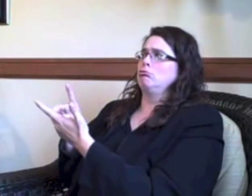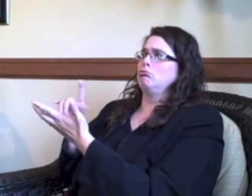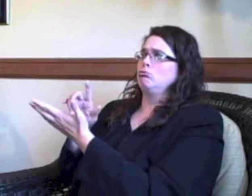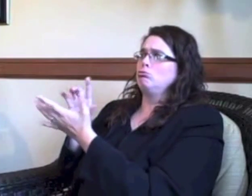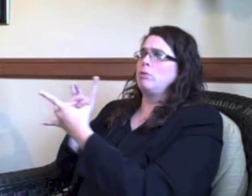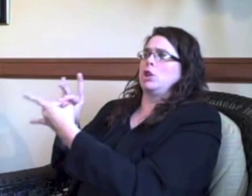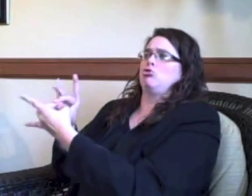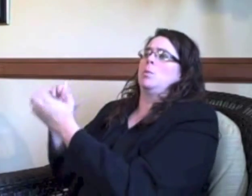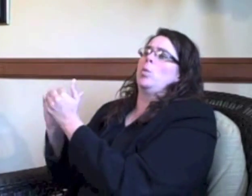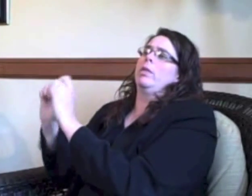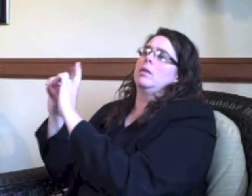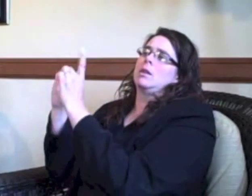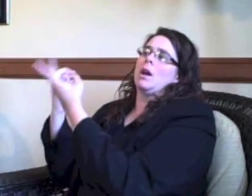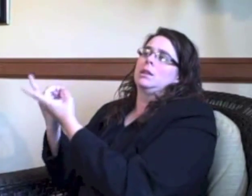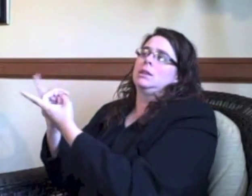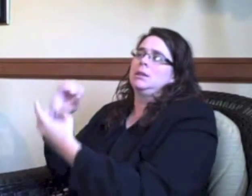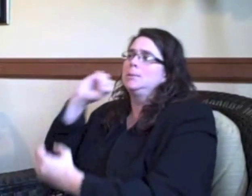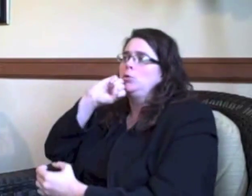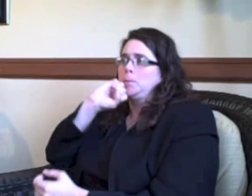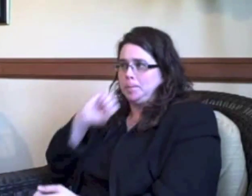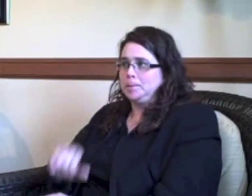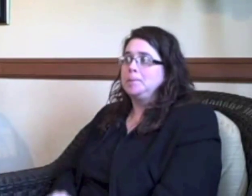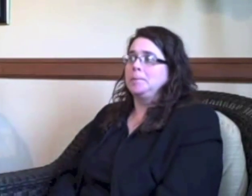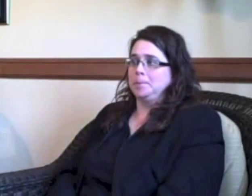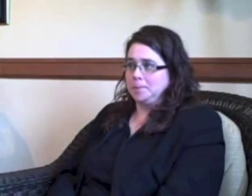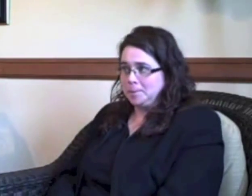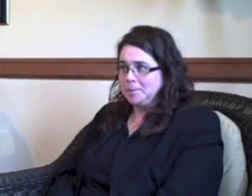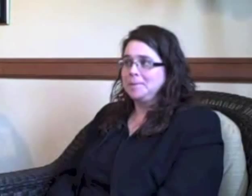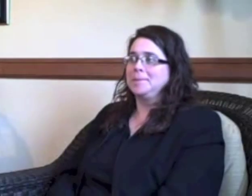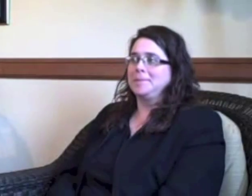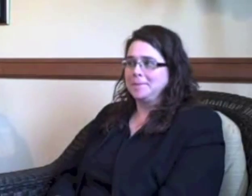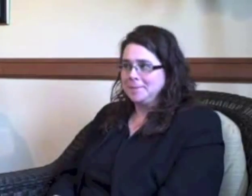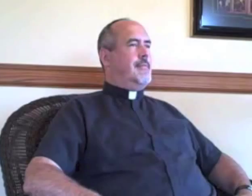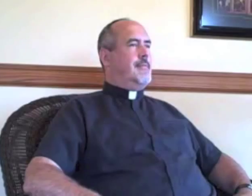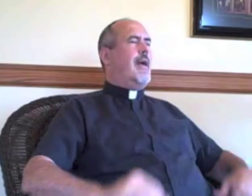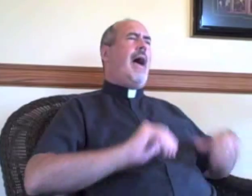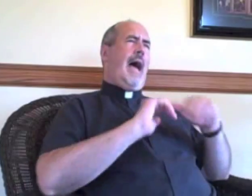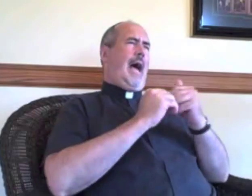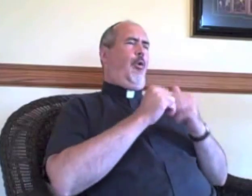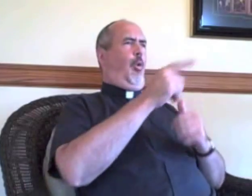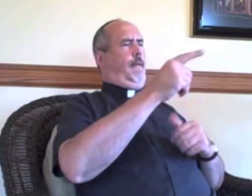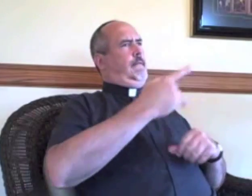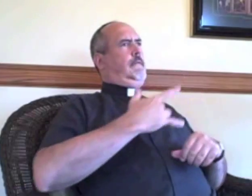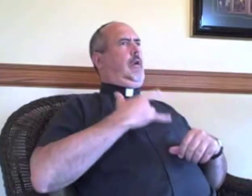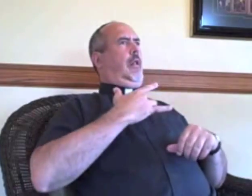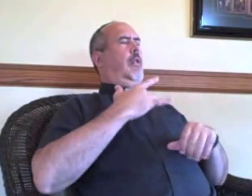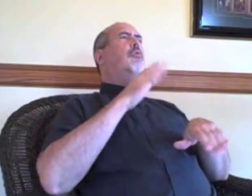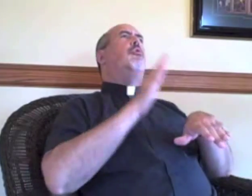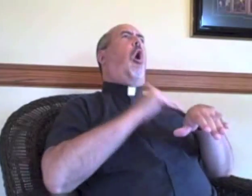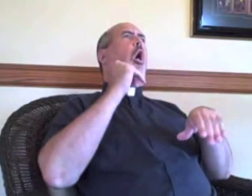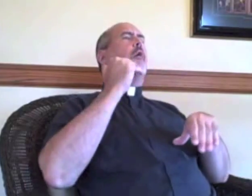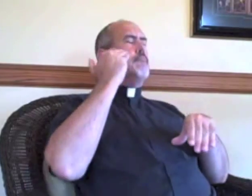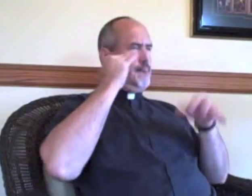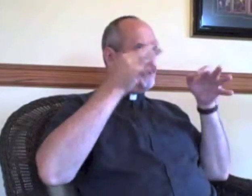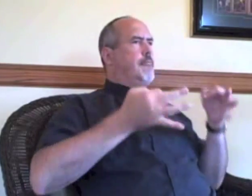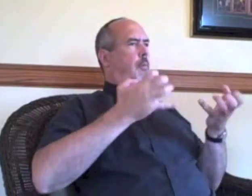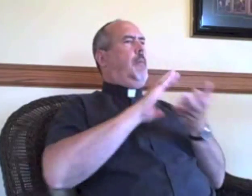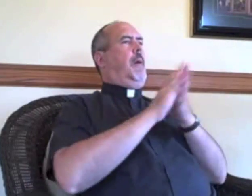living, I support myself, but I have a relationship with the diocese and the bishop. How did you feel